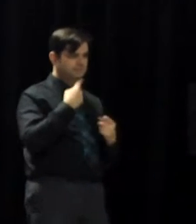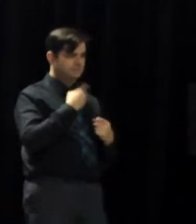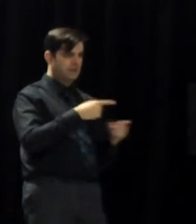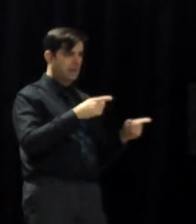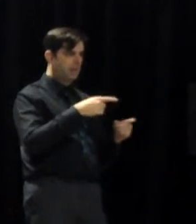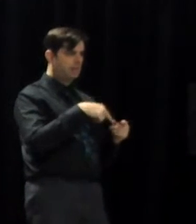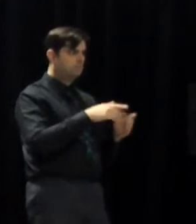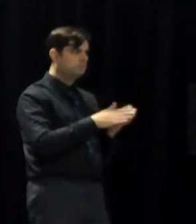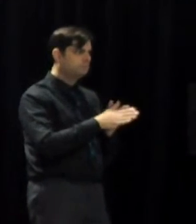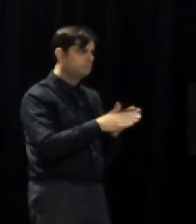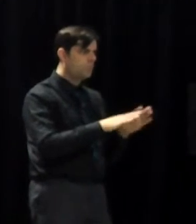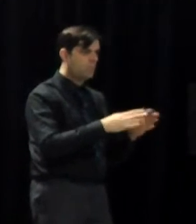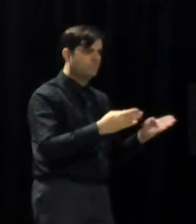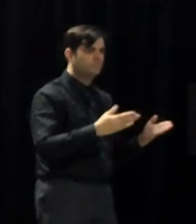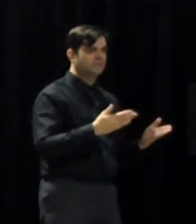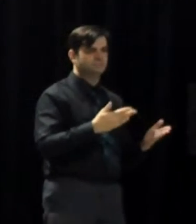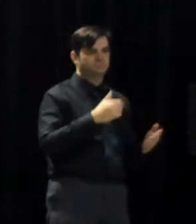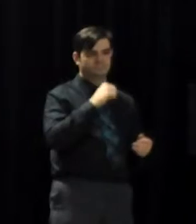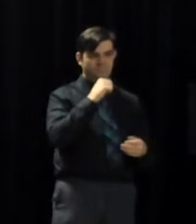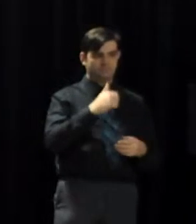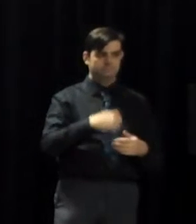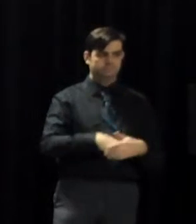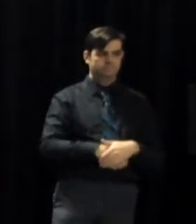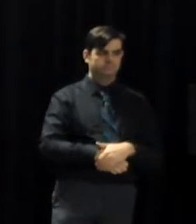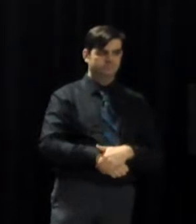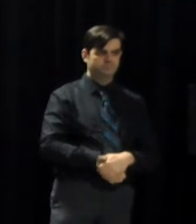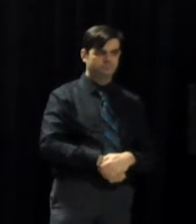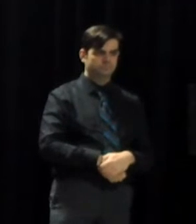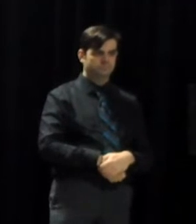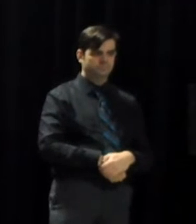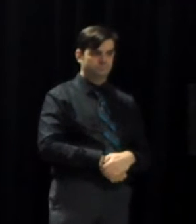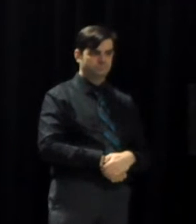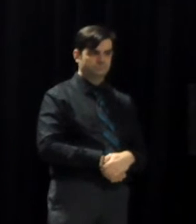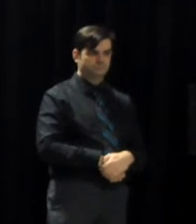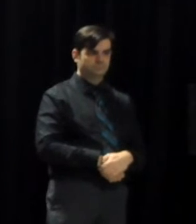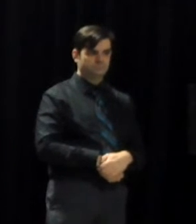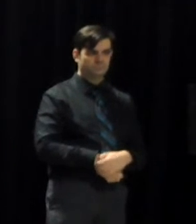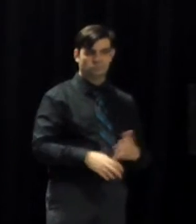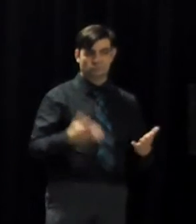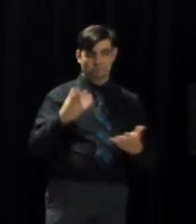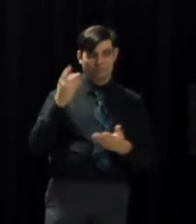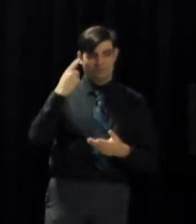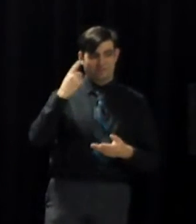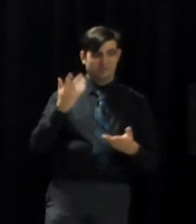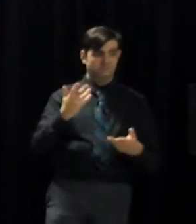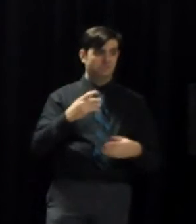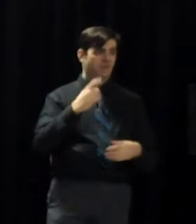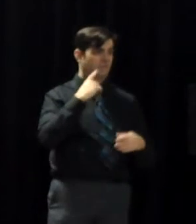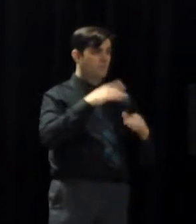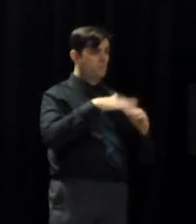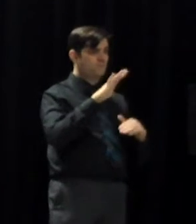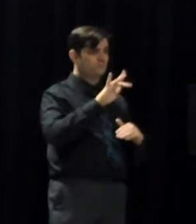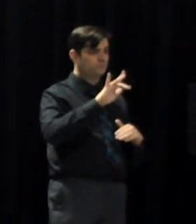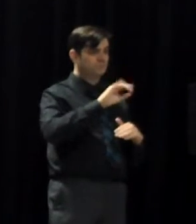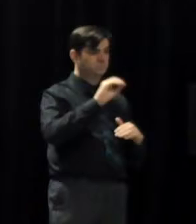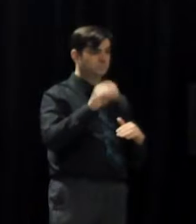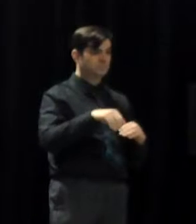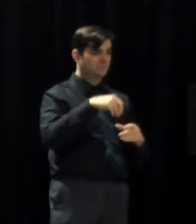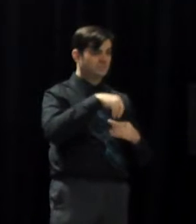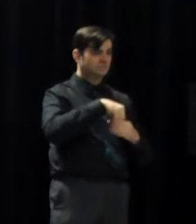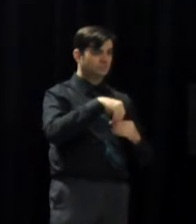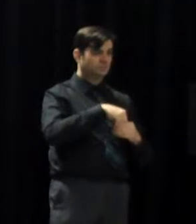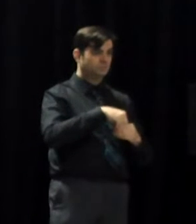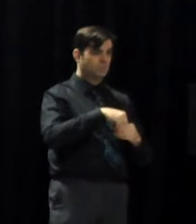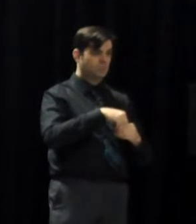yeah, I don't think the idea of anything more than a 25% capacity indoors is realistic at this point. Orange isn't even